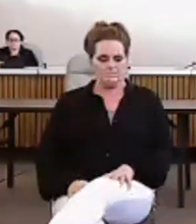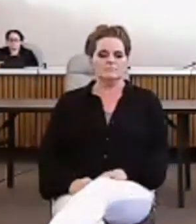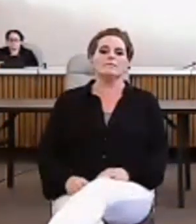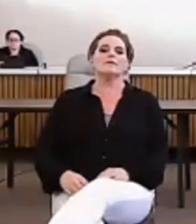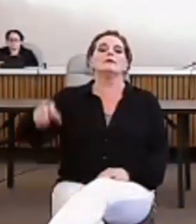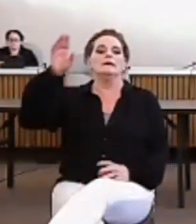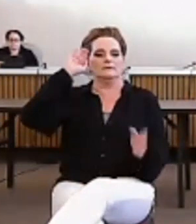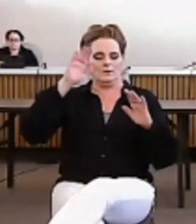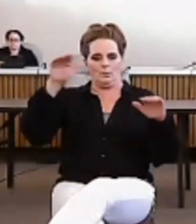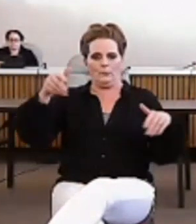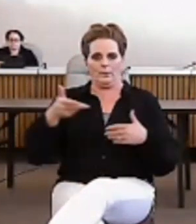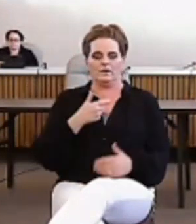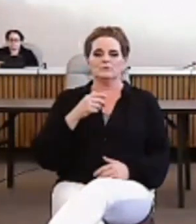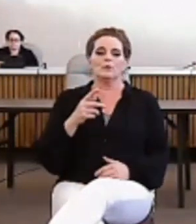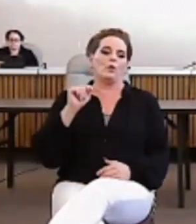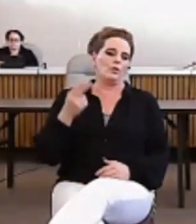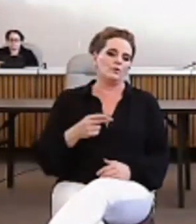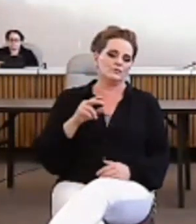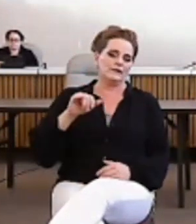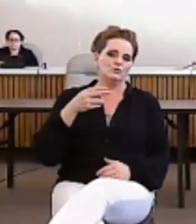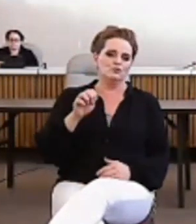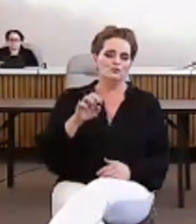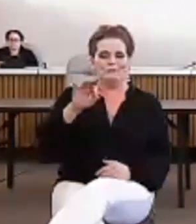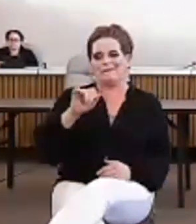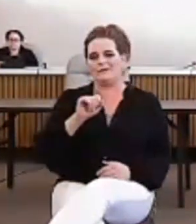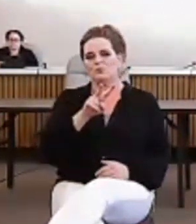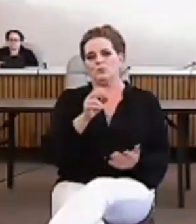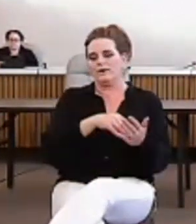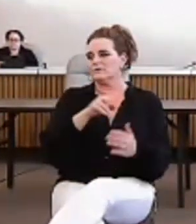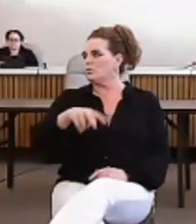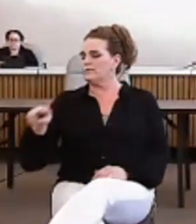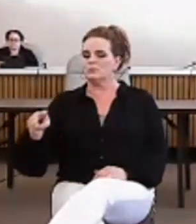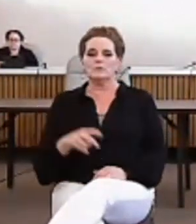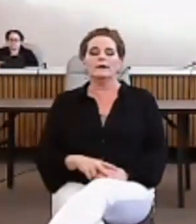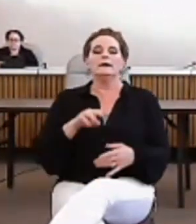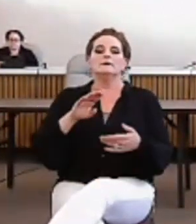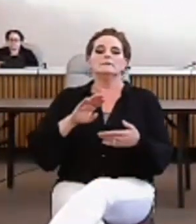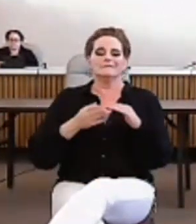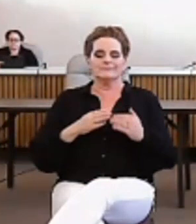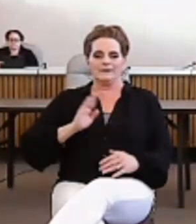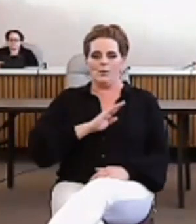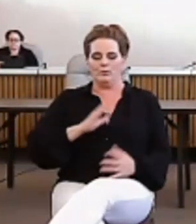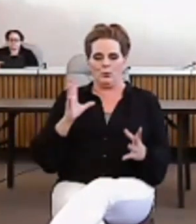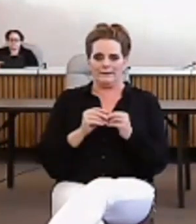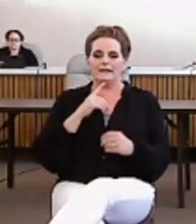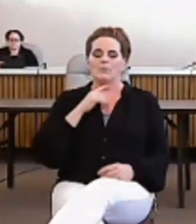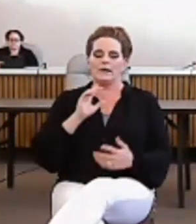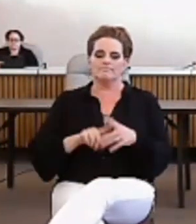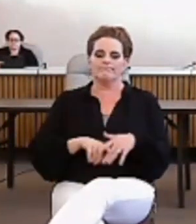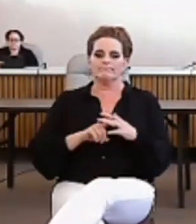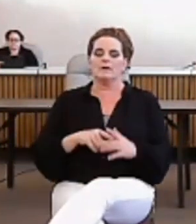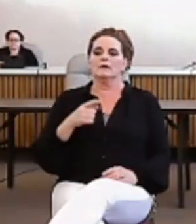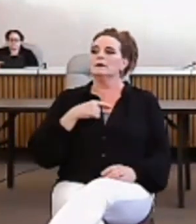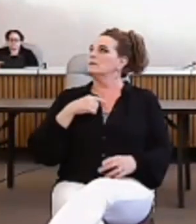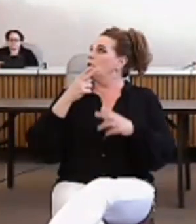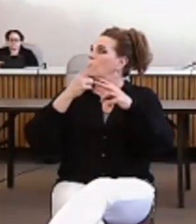Good evening and welcome to the Thursday, June 9th, 2022 Henrietta Town Board meeting. I'd like to call the meeting to order. Please call the